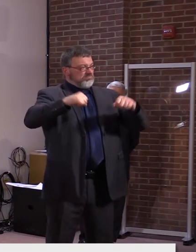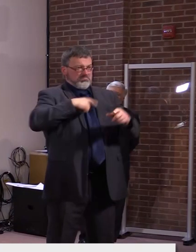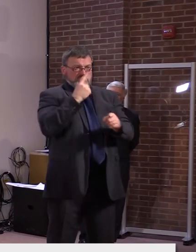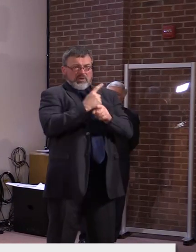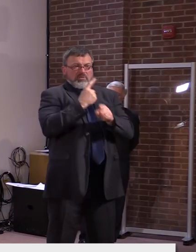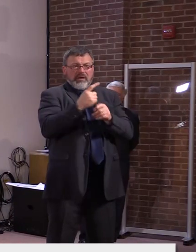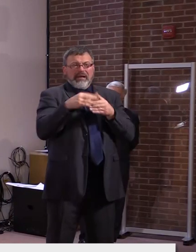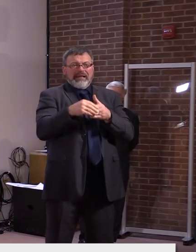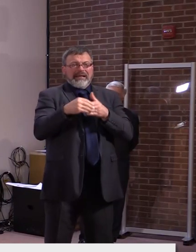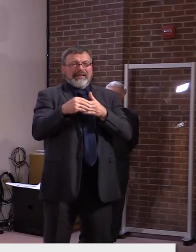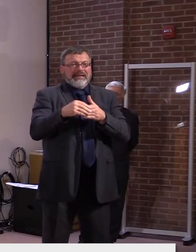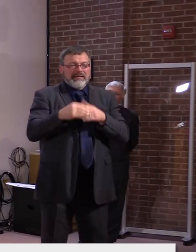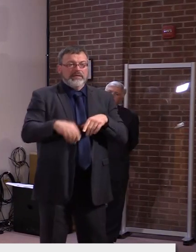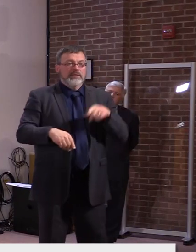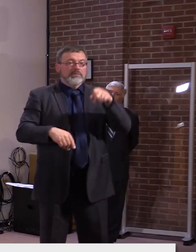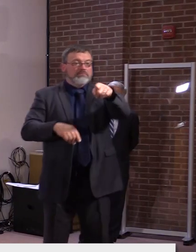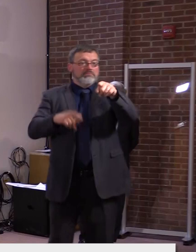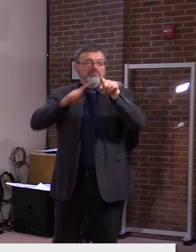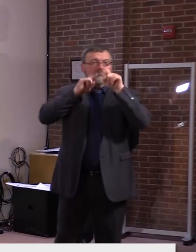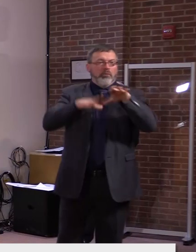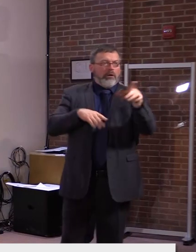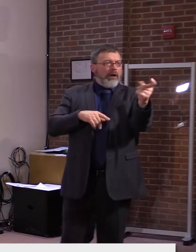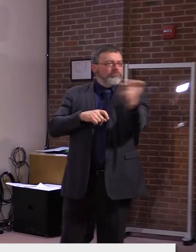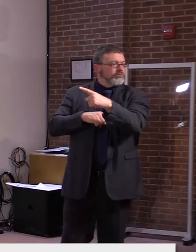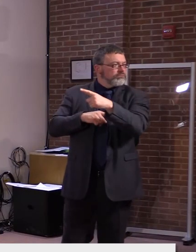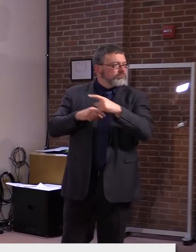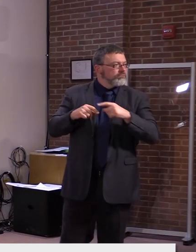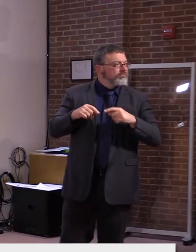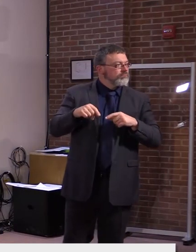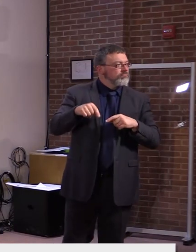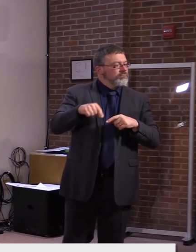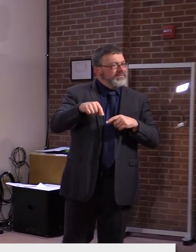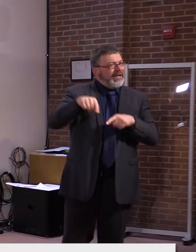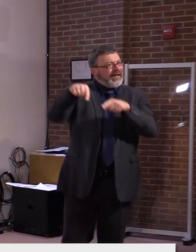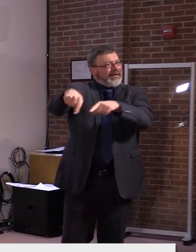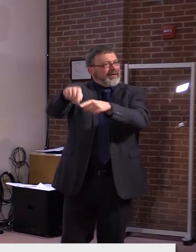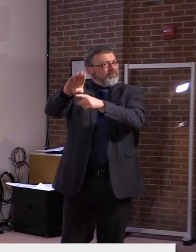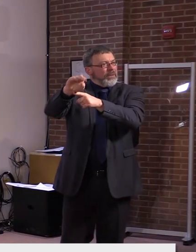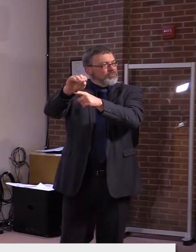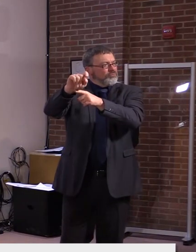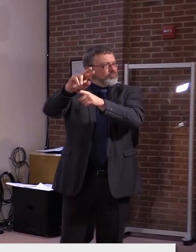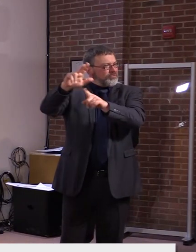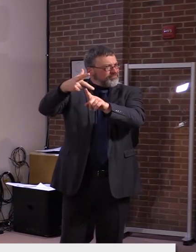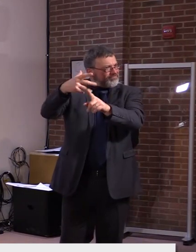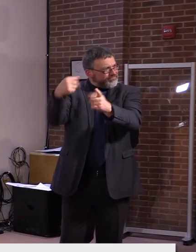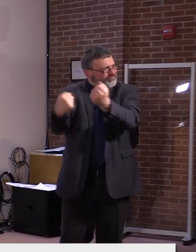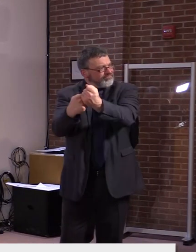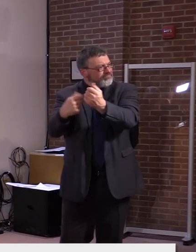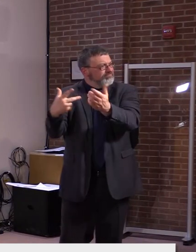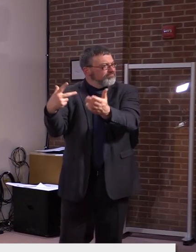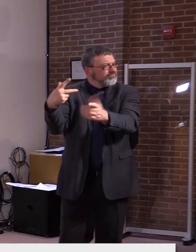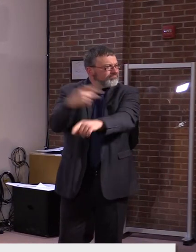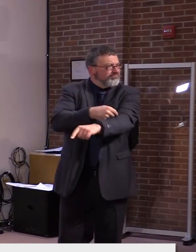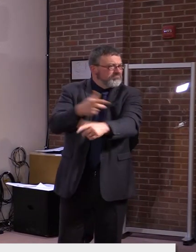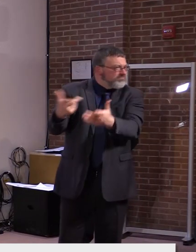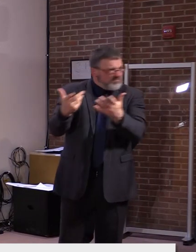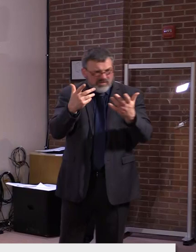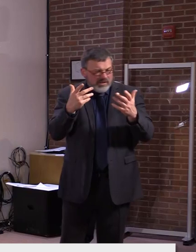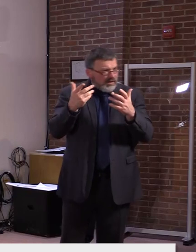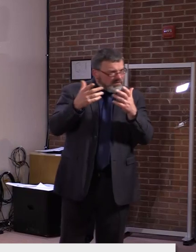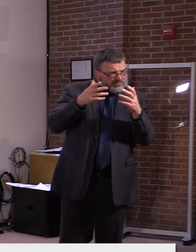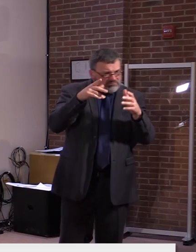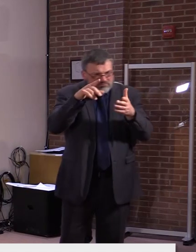Governor, how closely will you be watching those booster numbers over the next month? I know Secretary Smith mentioned that a lot of the numbers that we have right now are just from the Pfizer